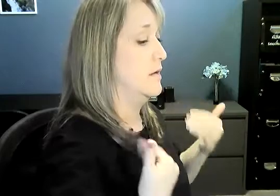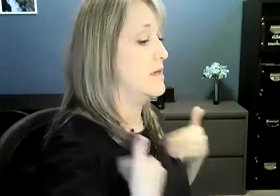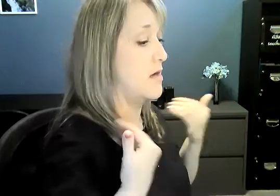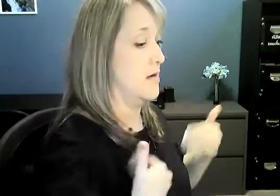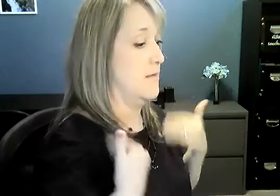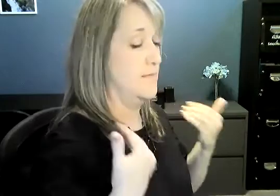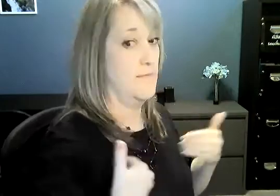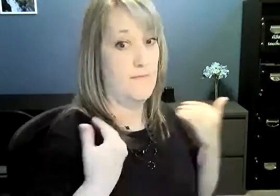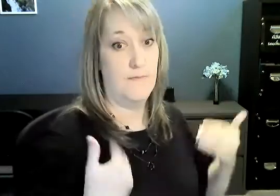Young.